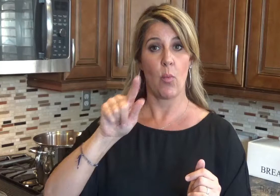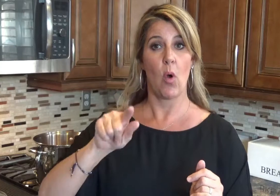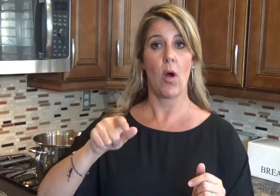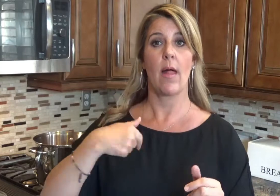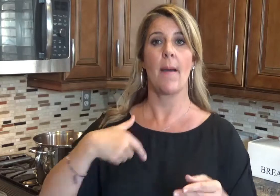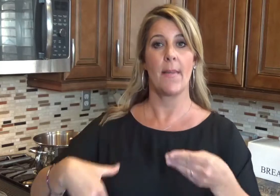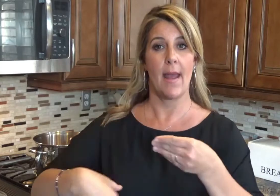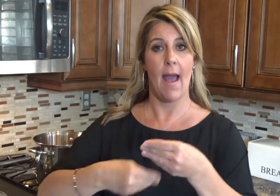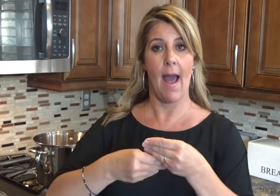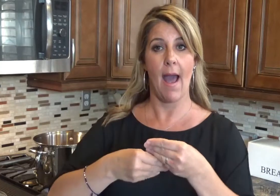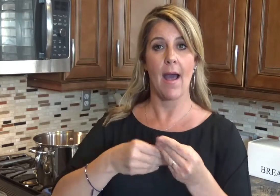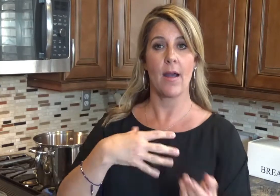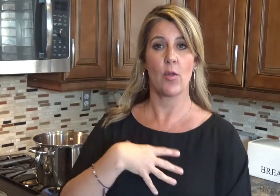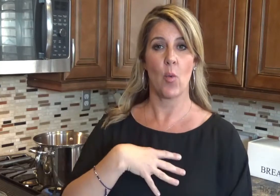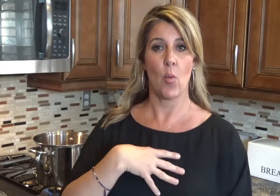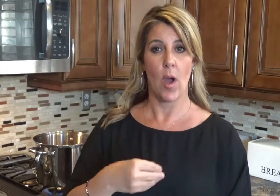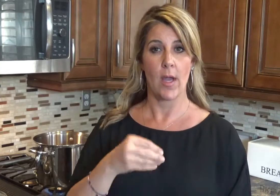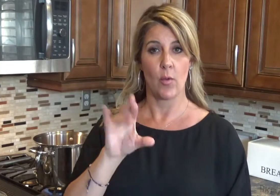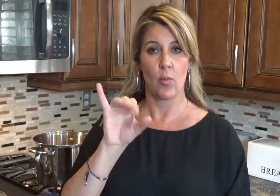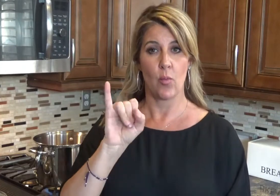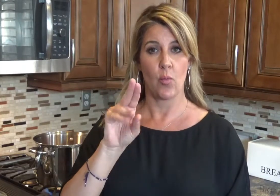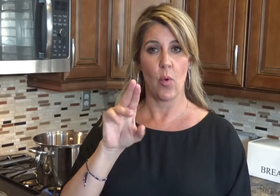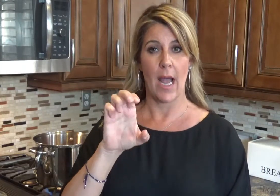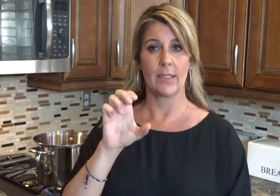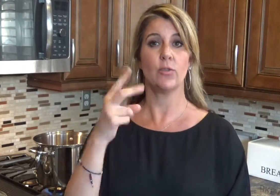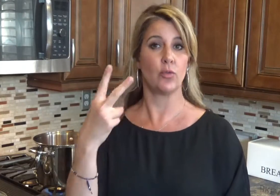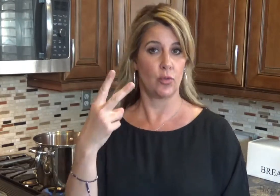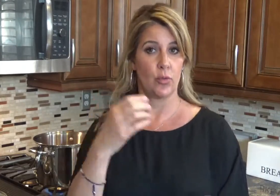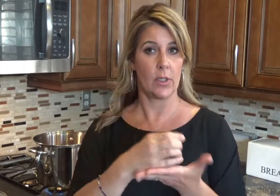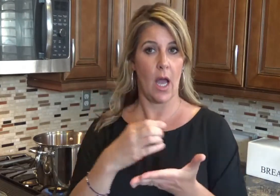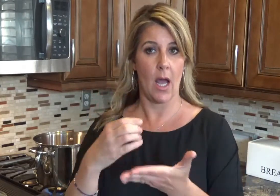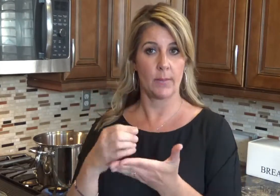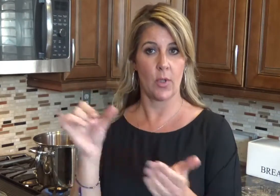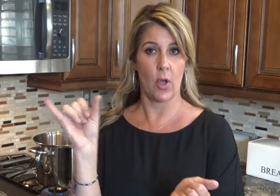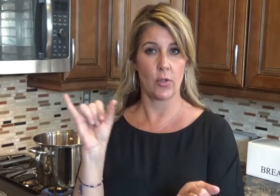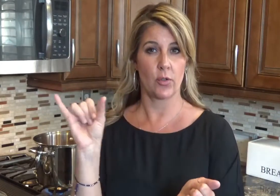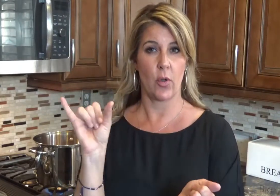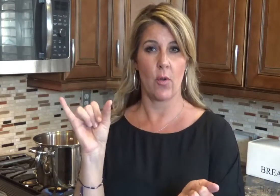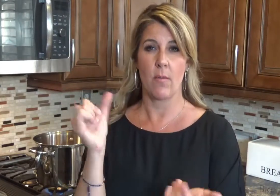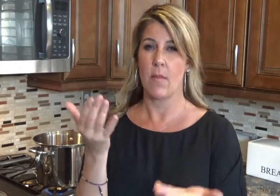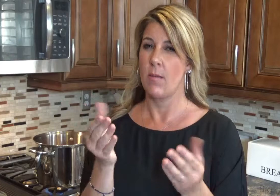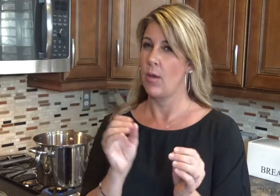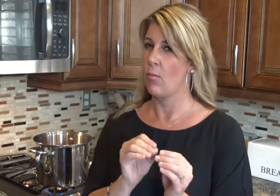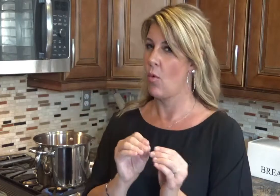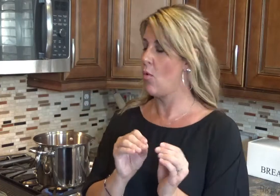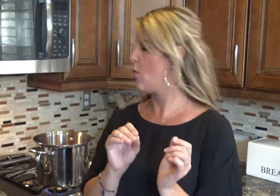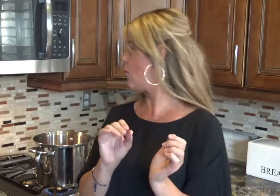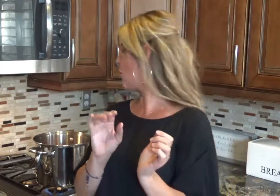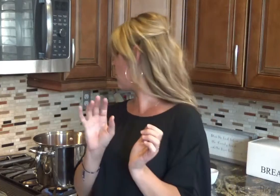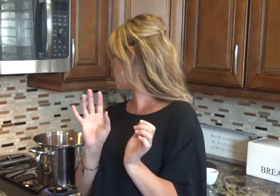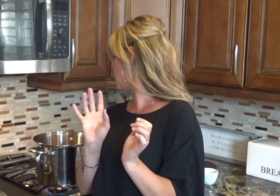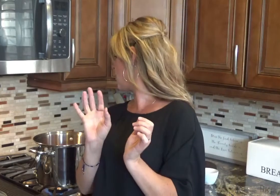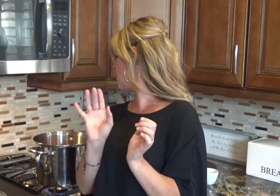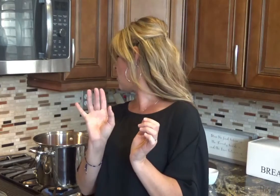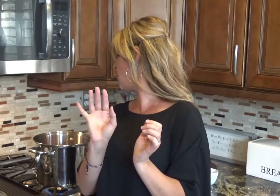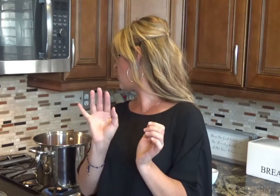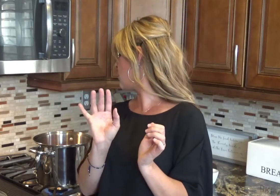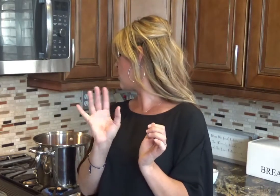it starts to boil, then you can go ahead and add your white minute rice. I'm going to use 2 cups. Wait, maybe